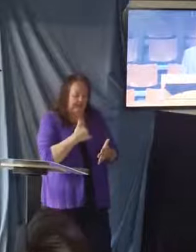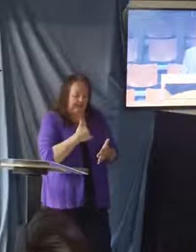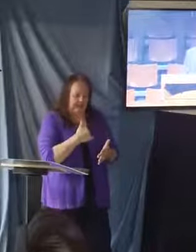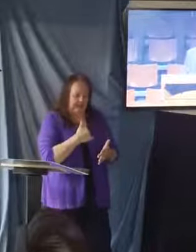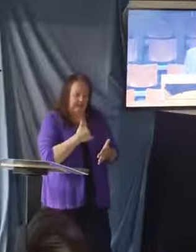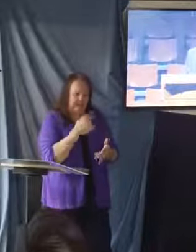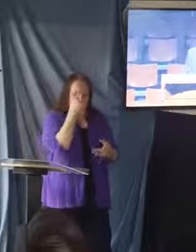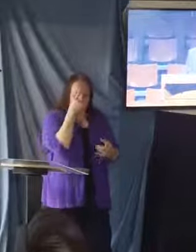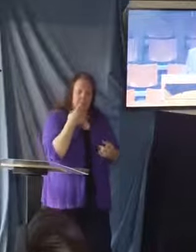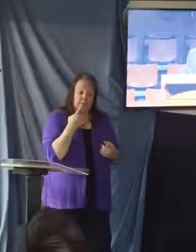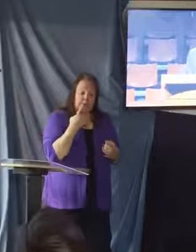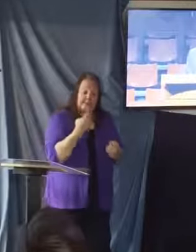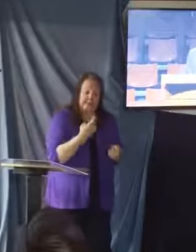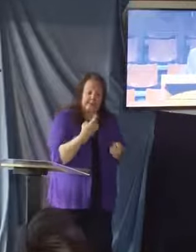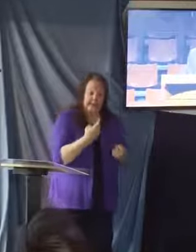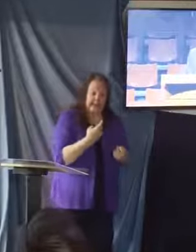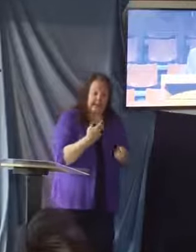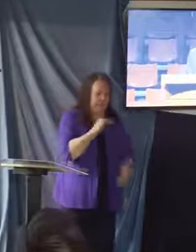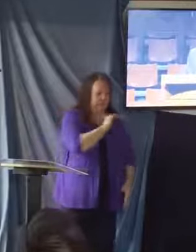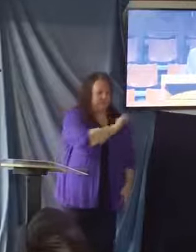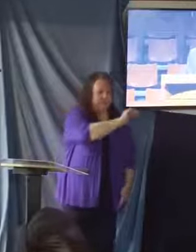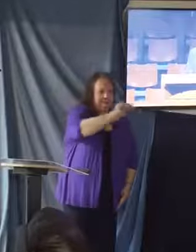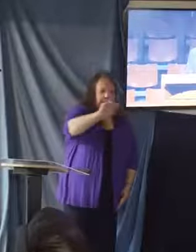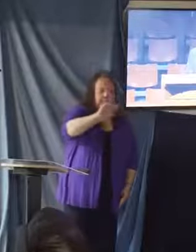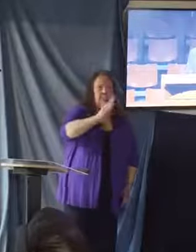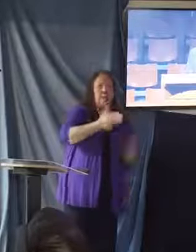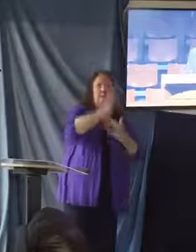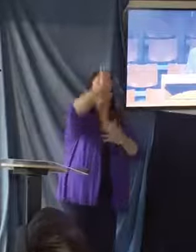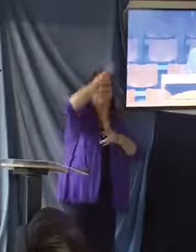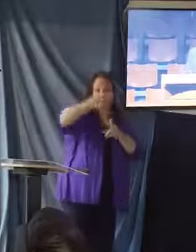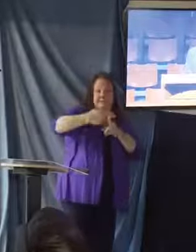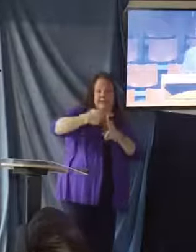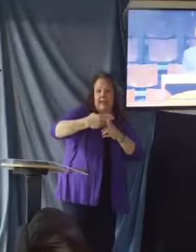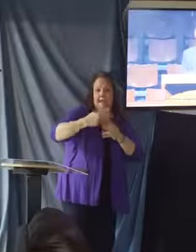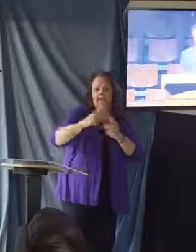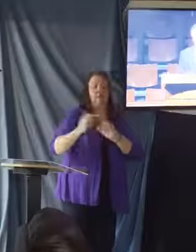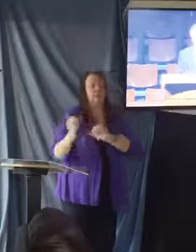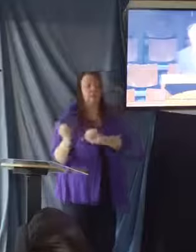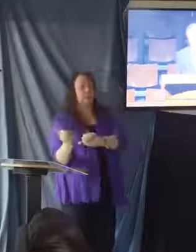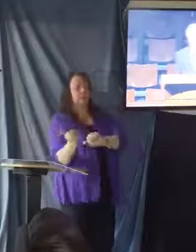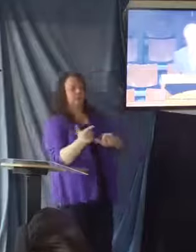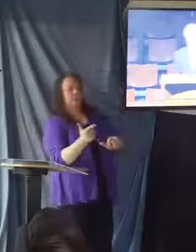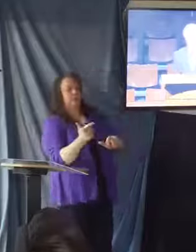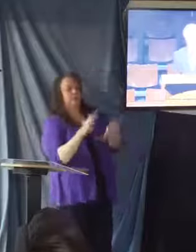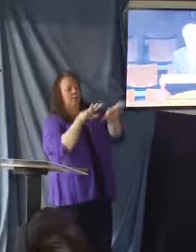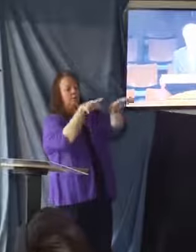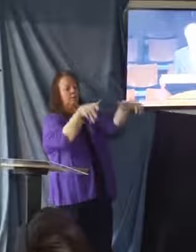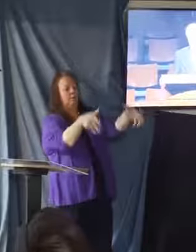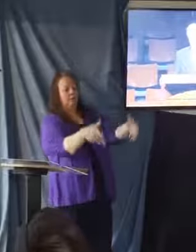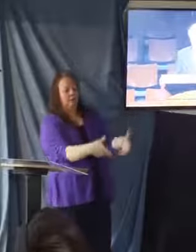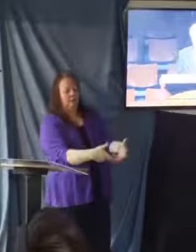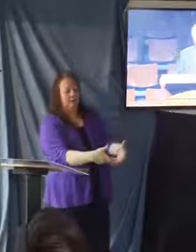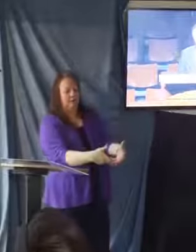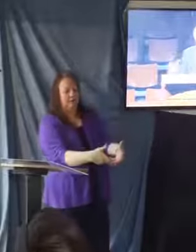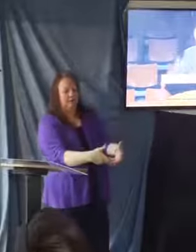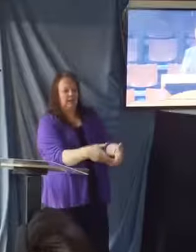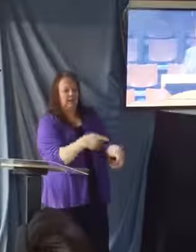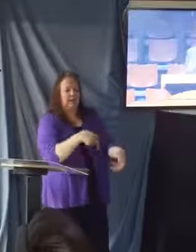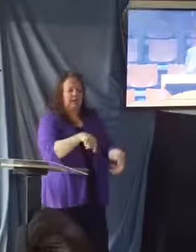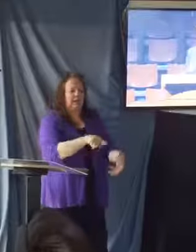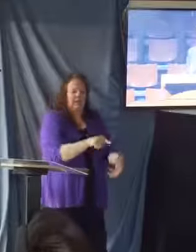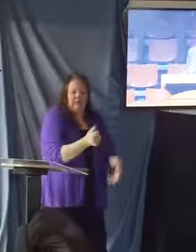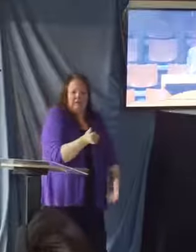of sins would be proclaimed in His name to all the nations. Little did those,